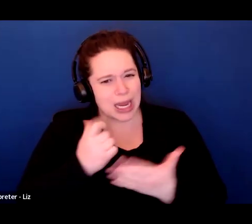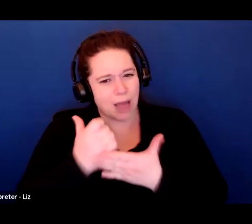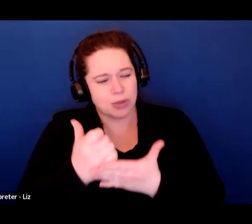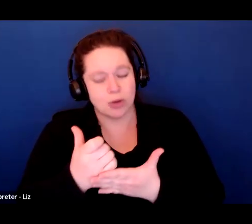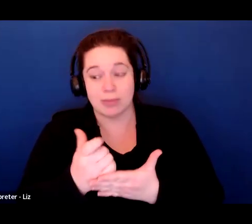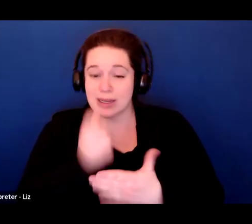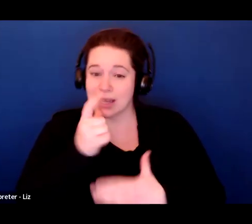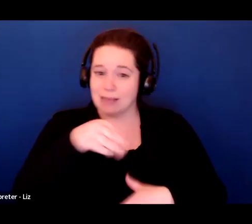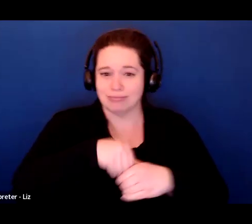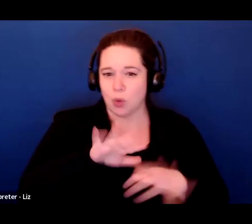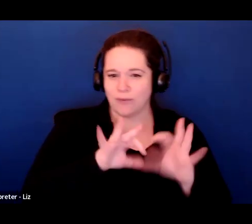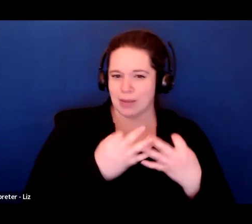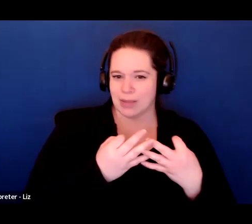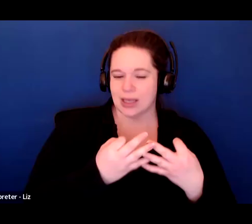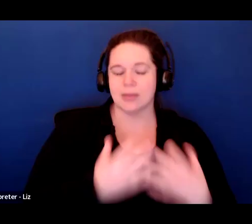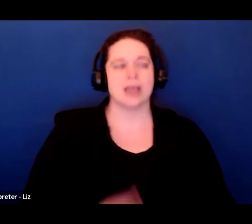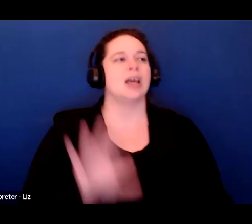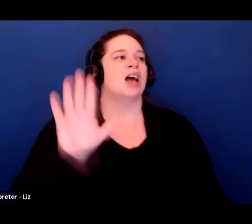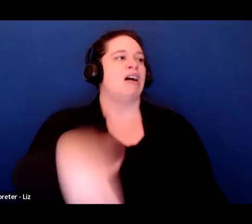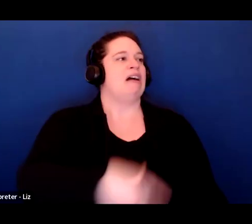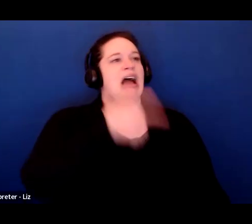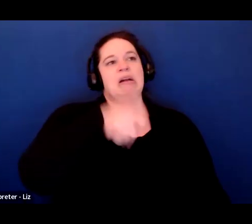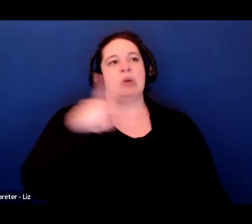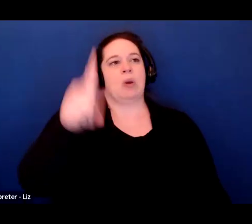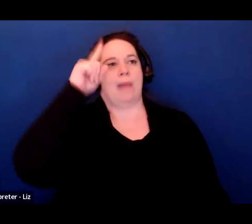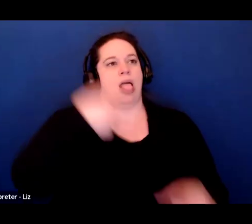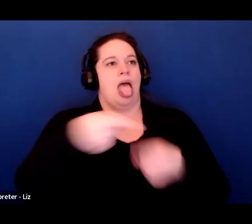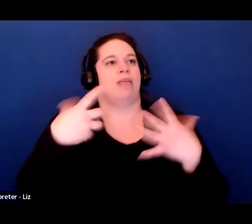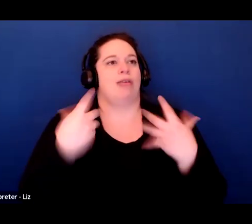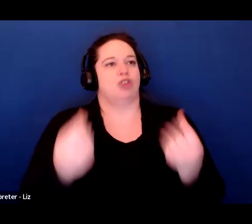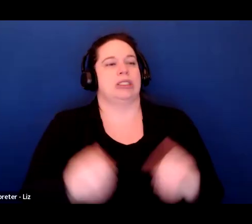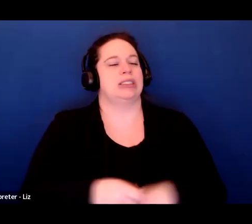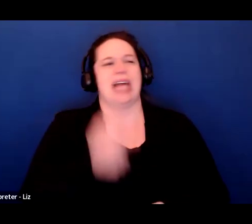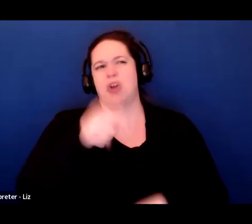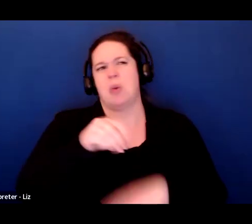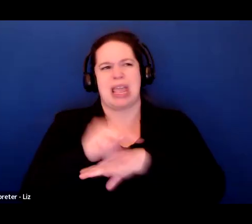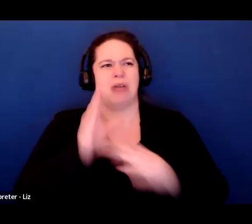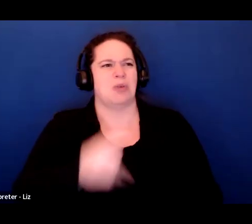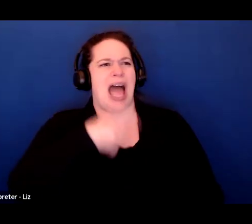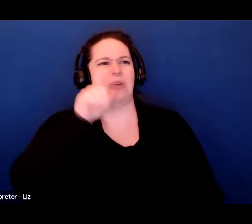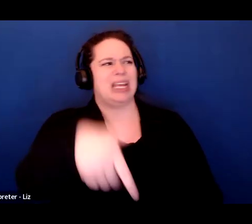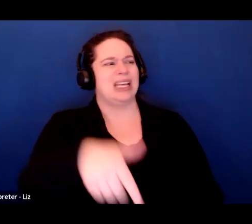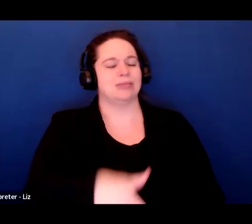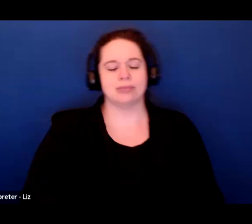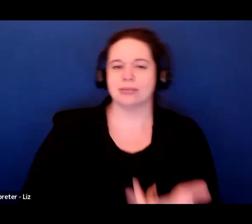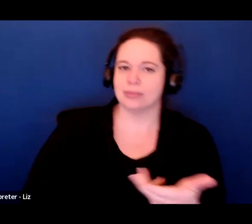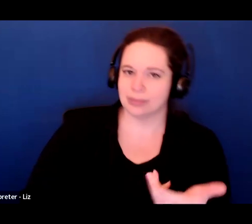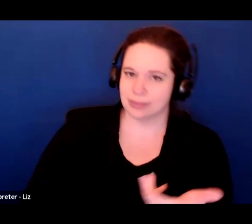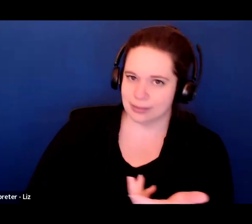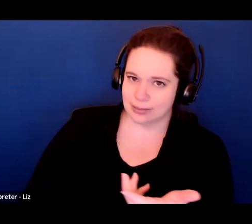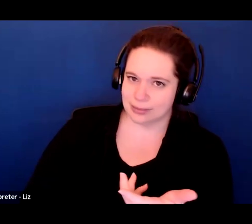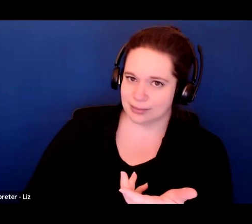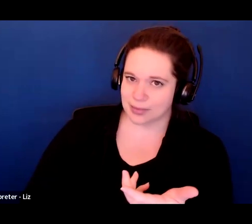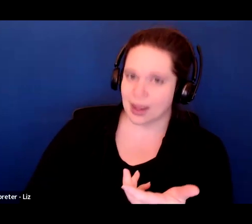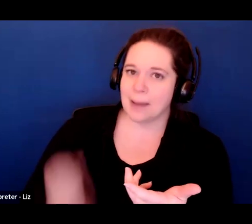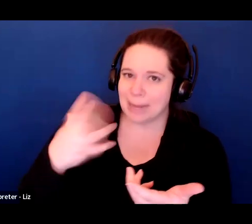So sometimes people are like, oh, I don't need to go to a mental health specialist. I don't need to go to a counselor. But, we a lot